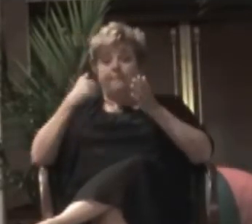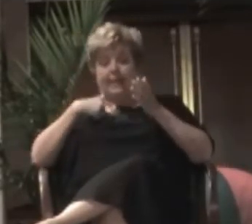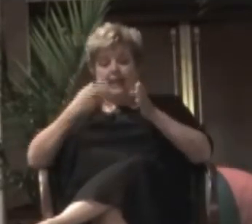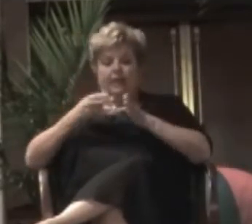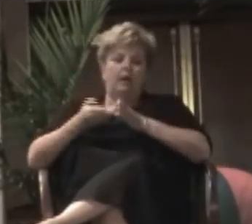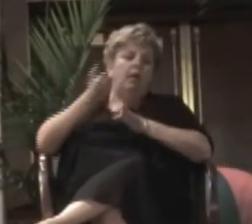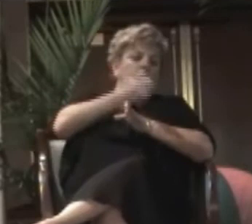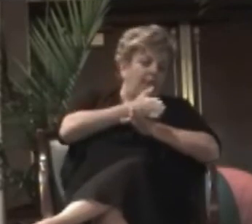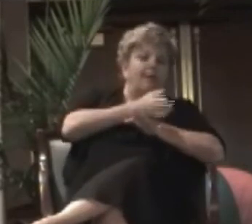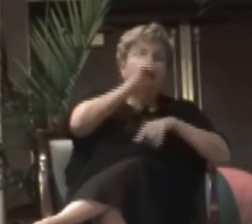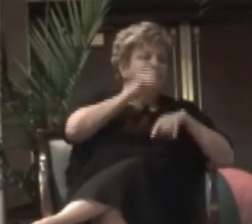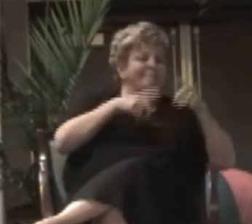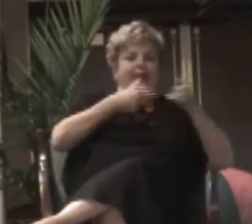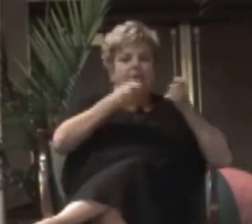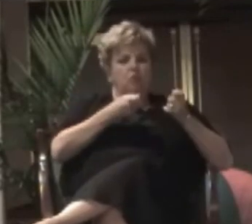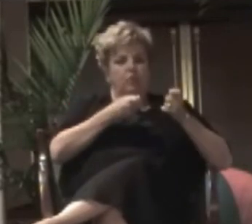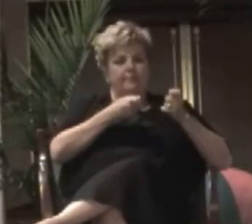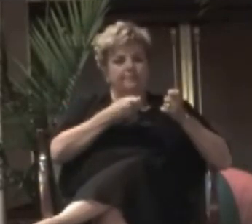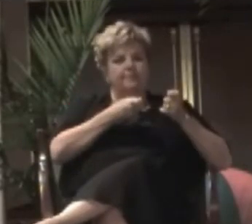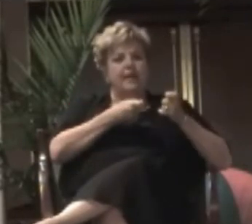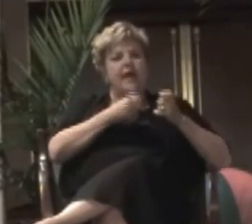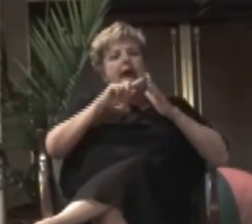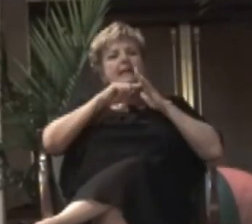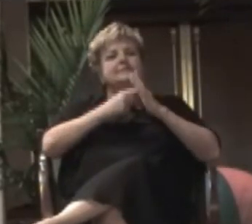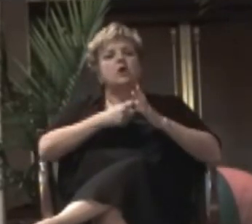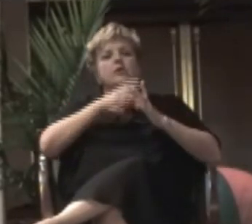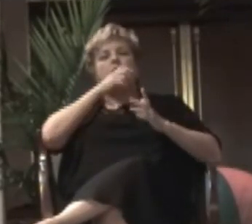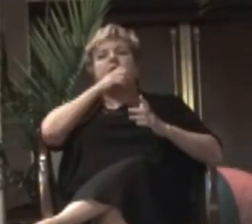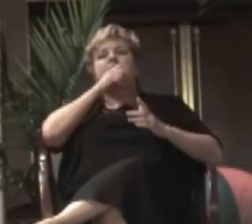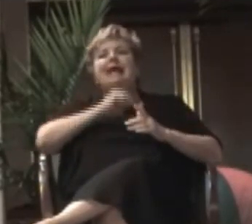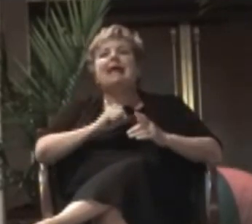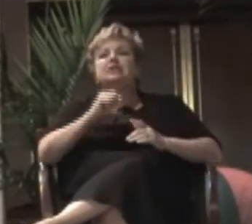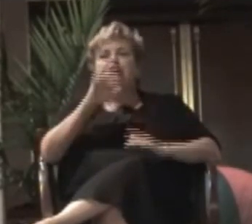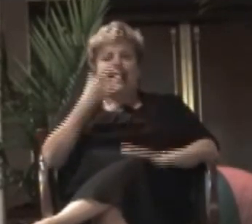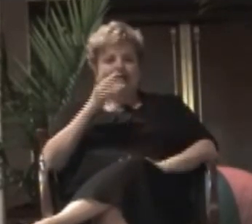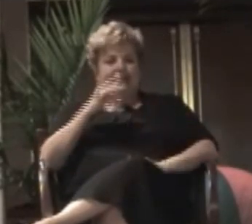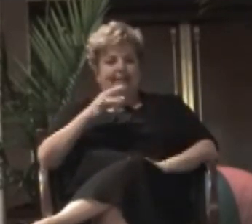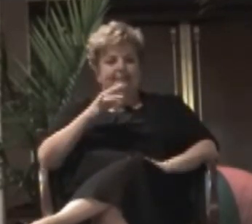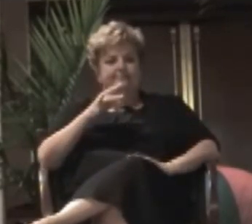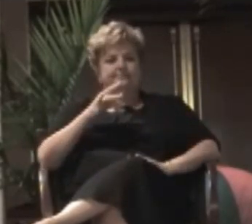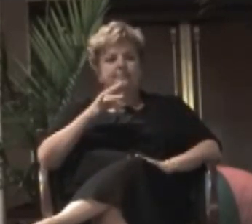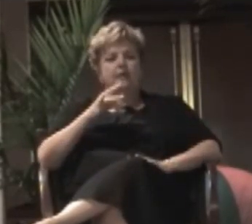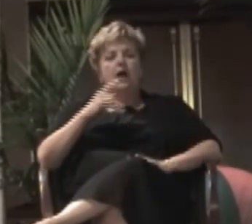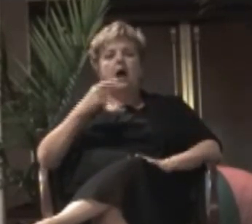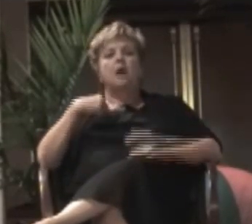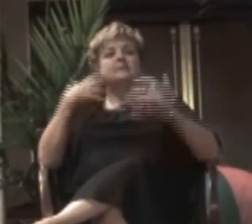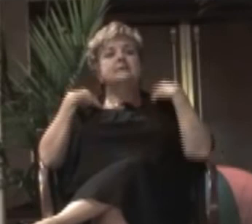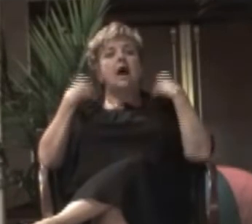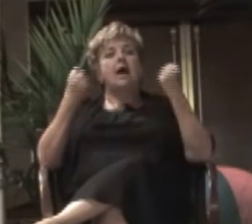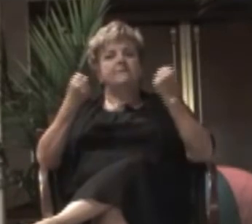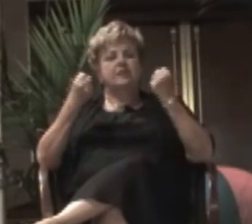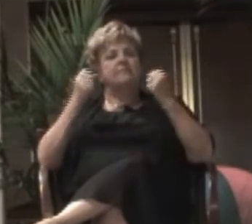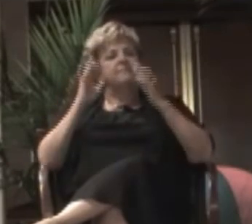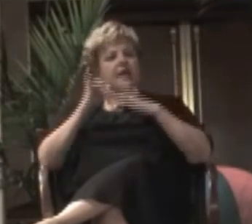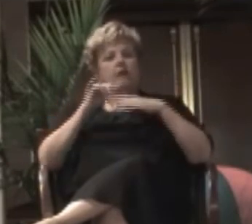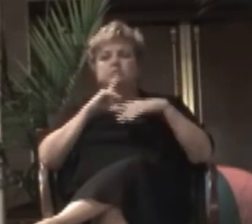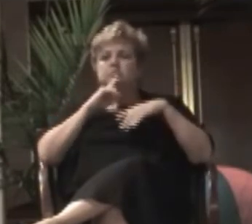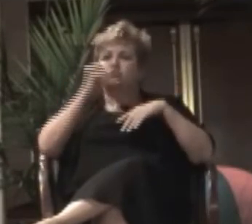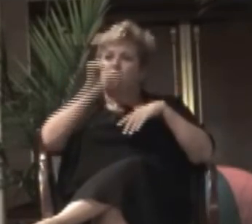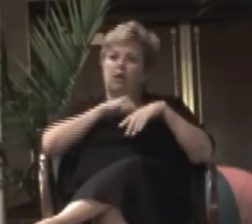got into Aleutians, and I certainly didn't notice it, because I'm confident that I was drunker than a billy goat tonight. I'll tell you that I went through